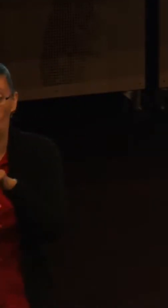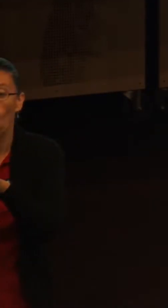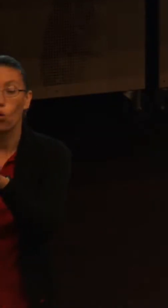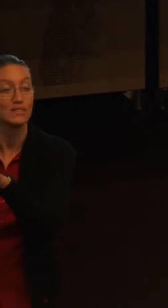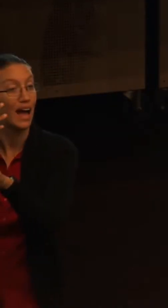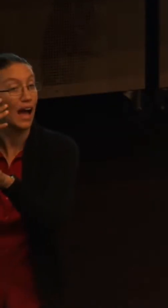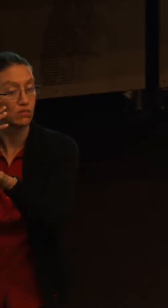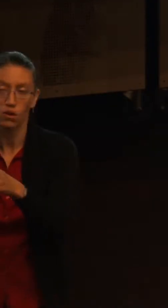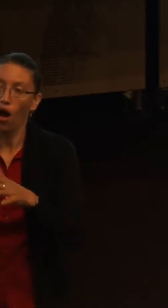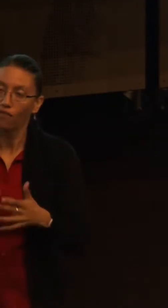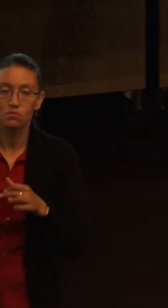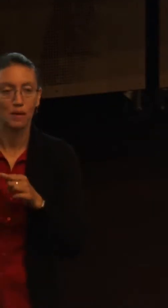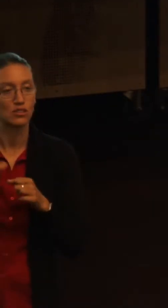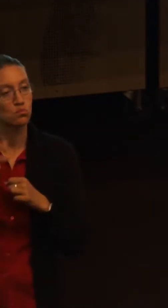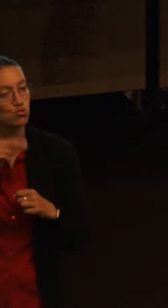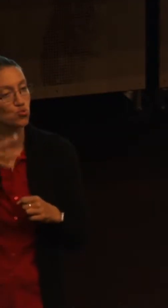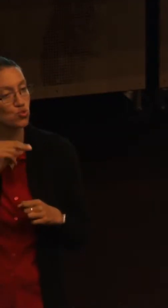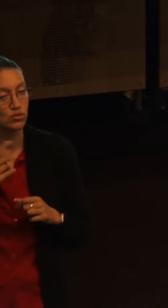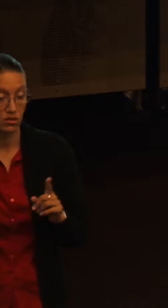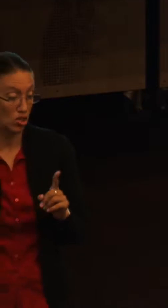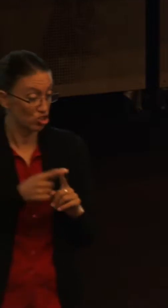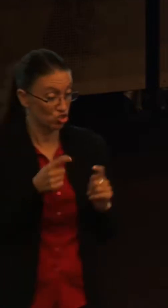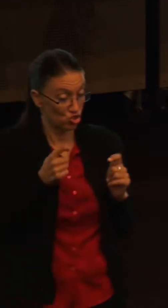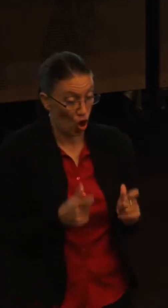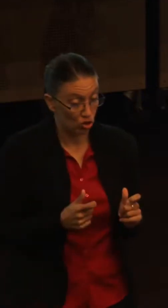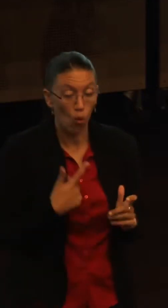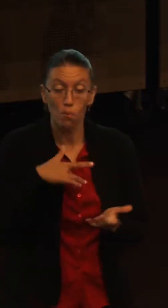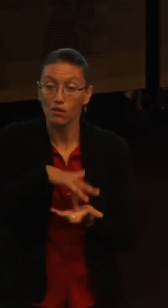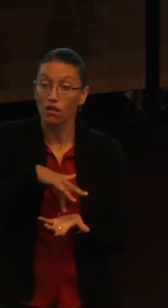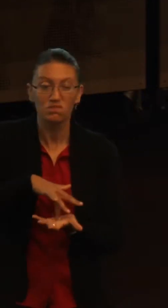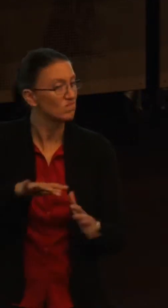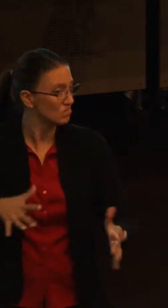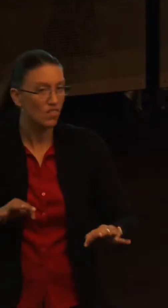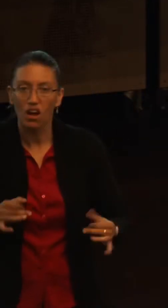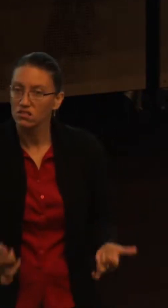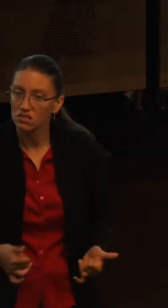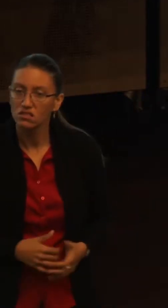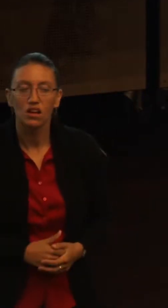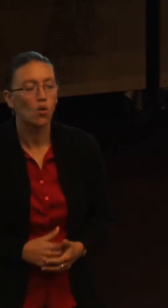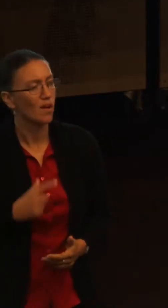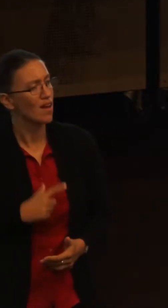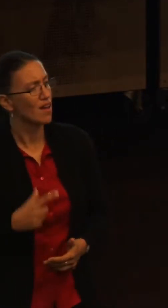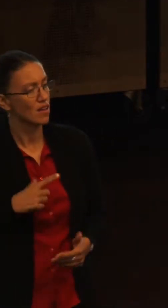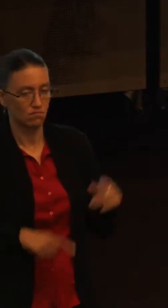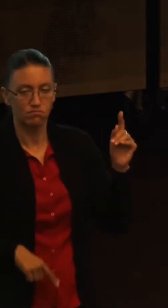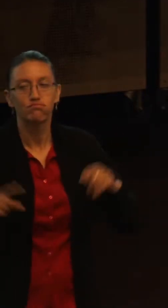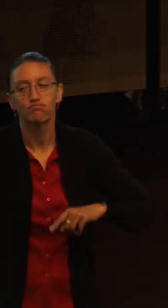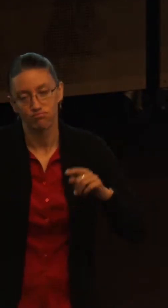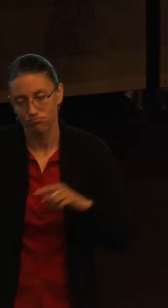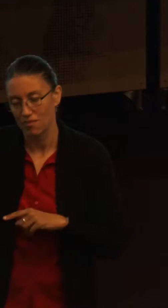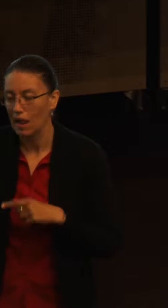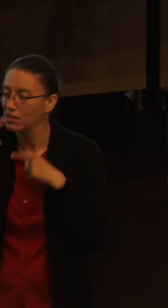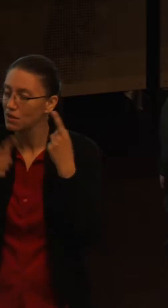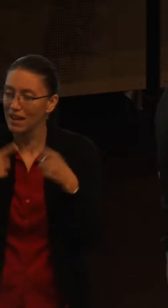tend to be better produced than those that occur utterance medially. And there's various reasons for this, and what I'd like to do here